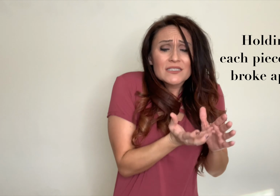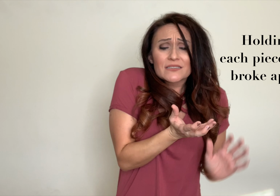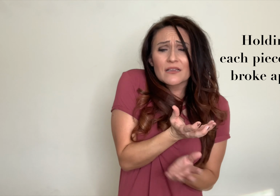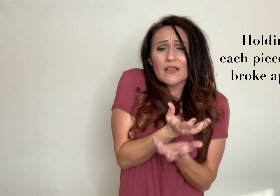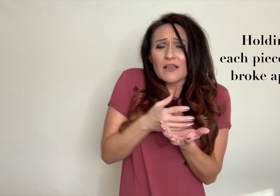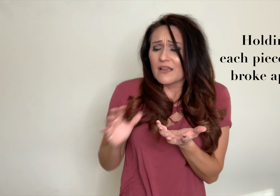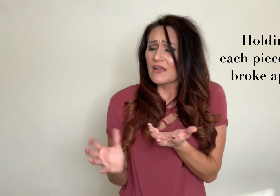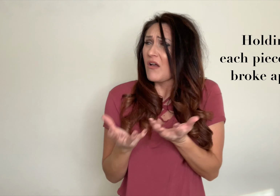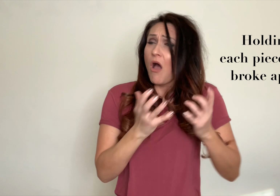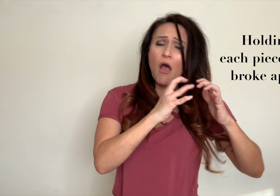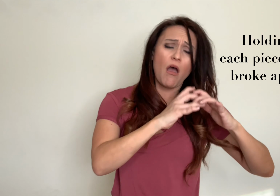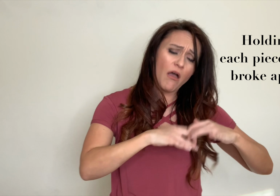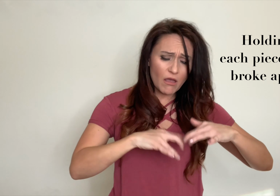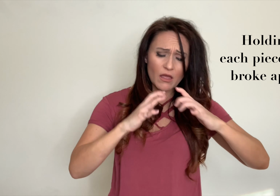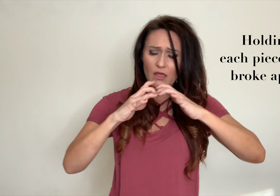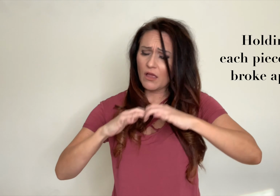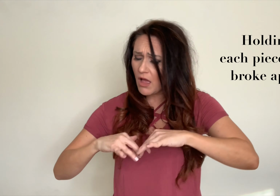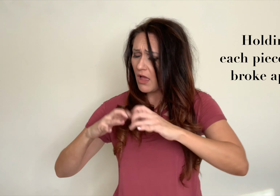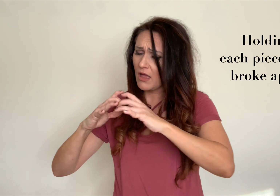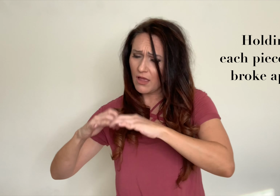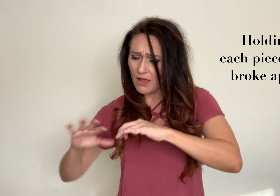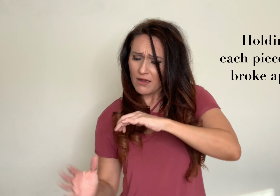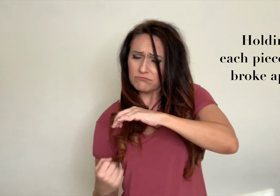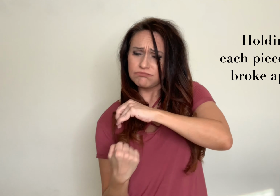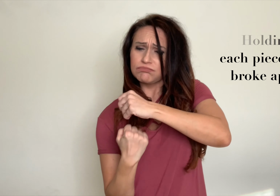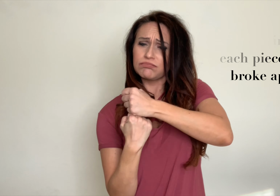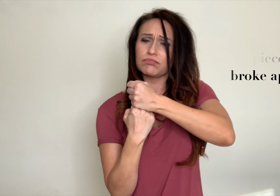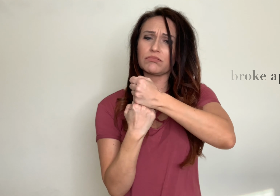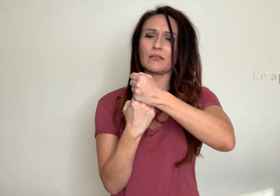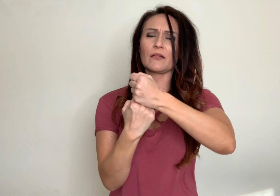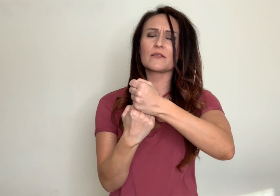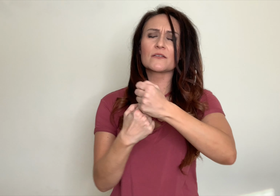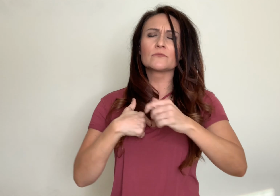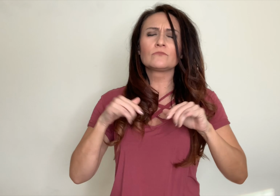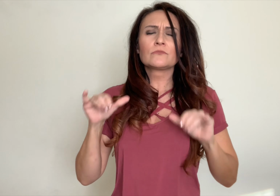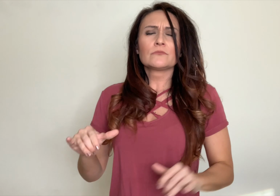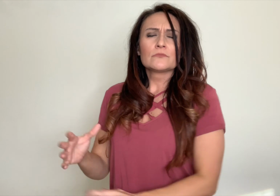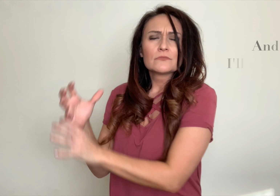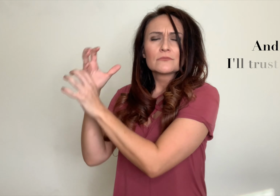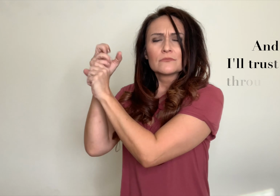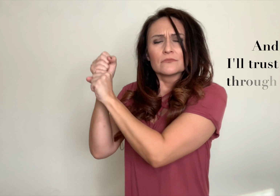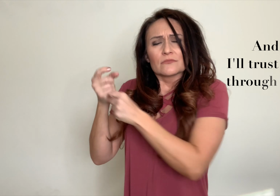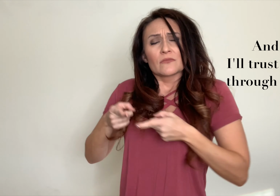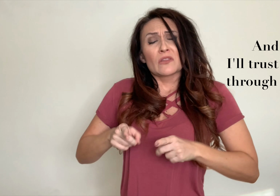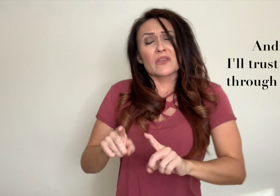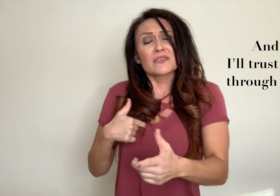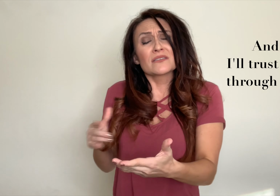start, holding each piece that broke apart. And I'll trust you